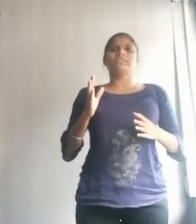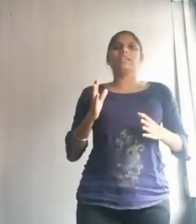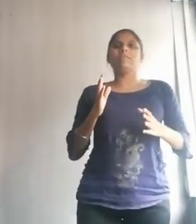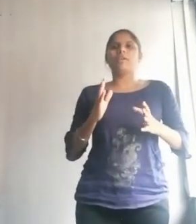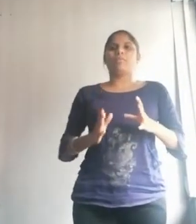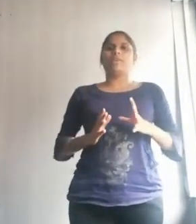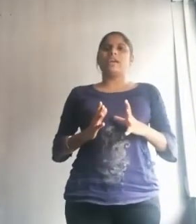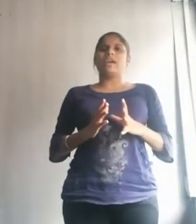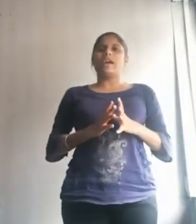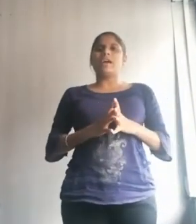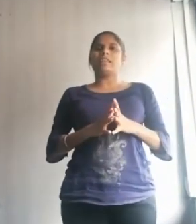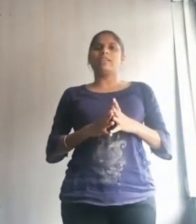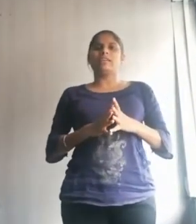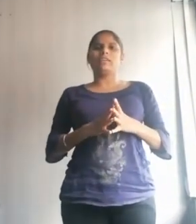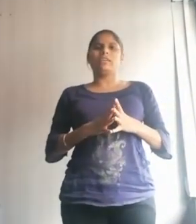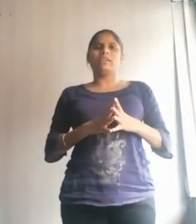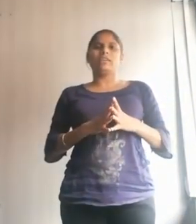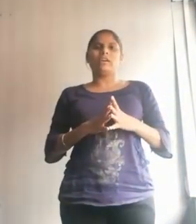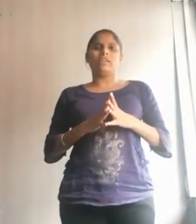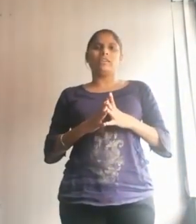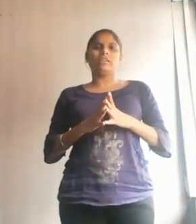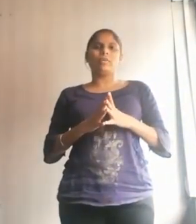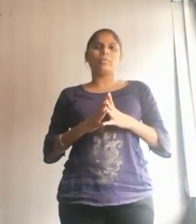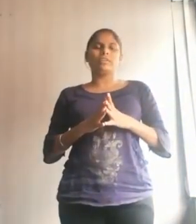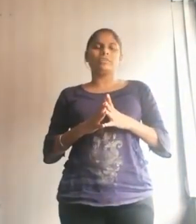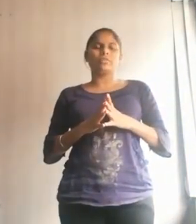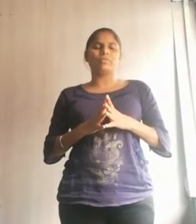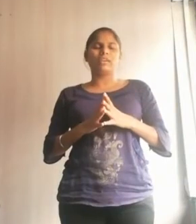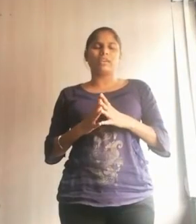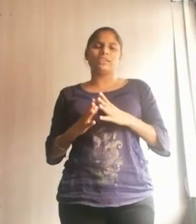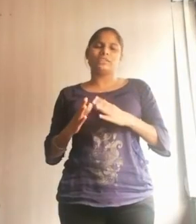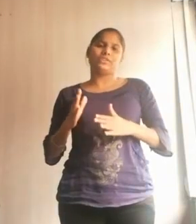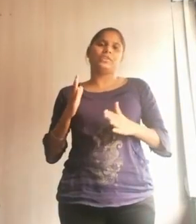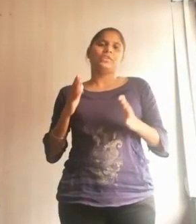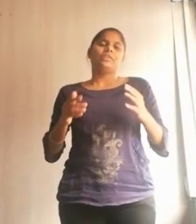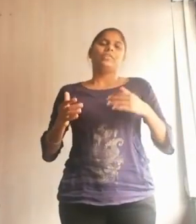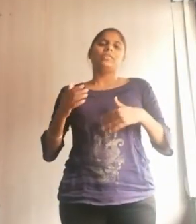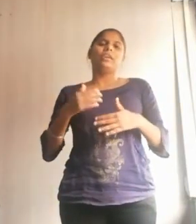Steam API are in the operation of the collection. Then